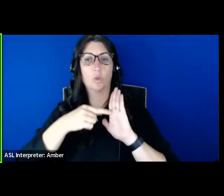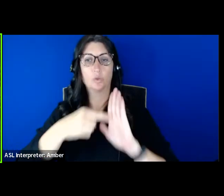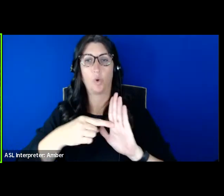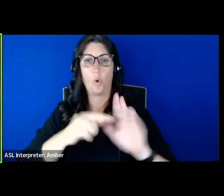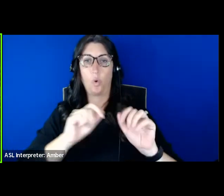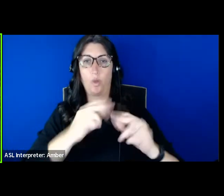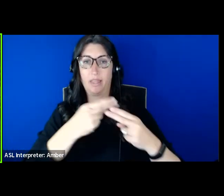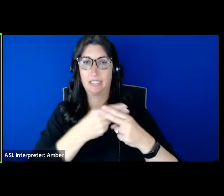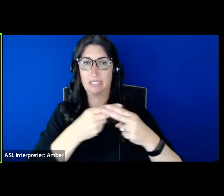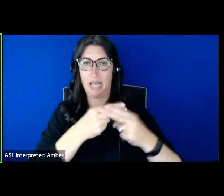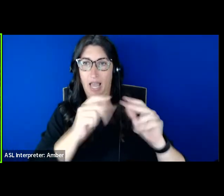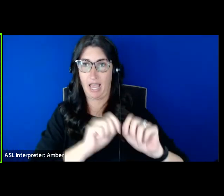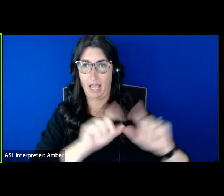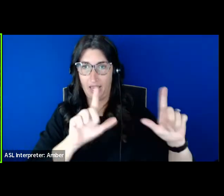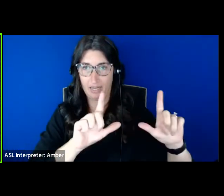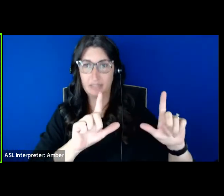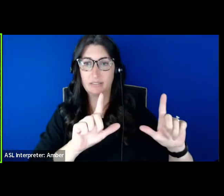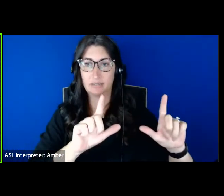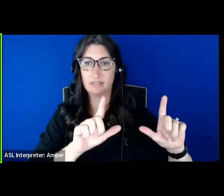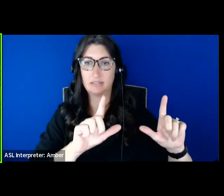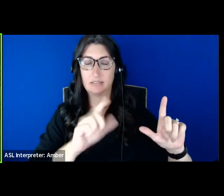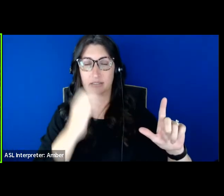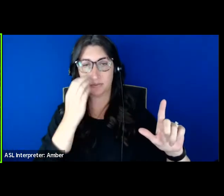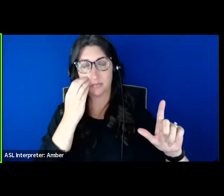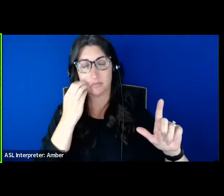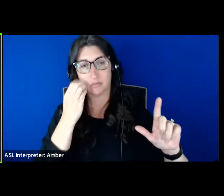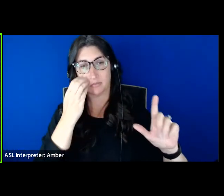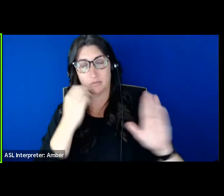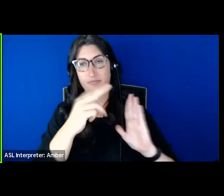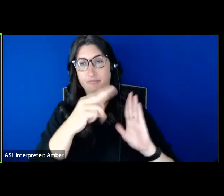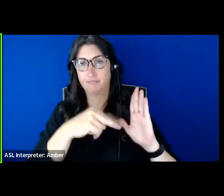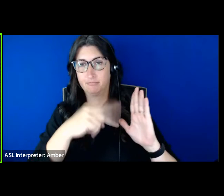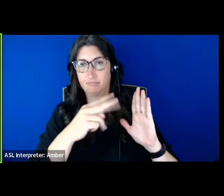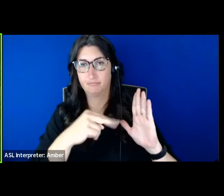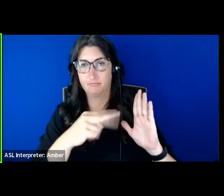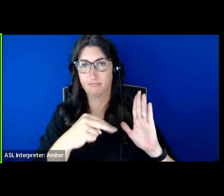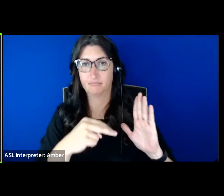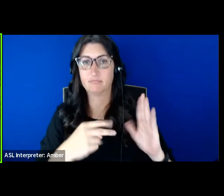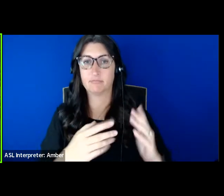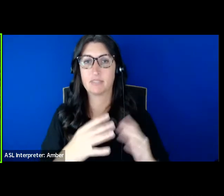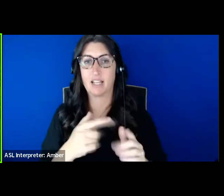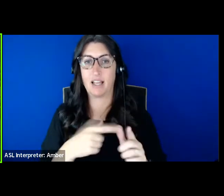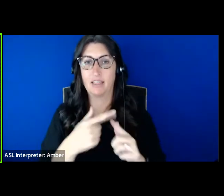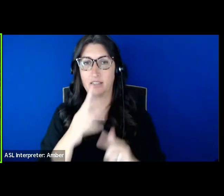slide now, and then I will come back and talk about it.